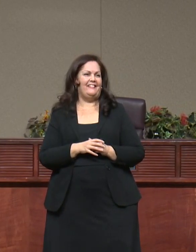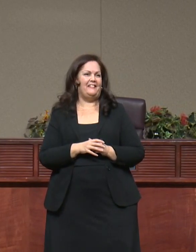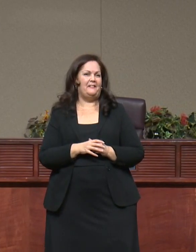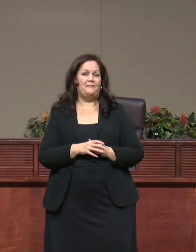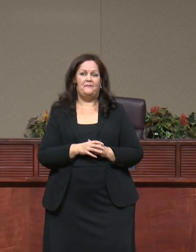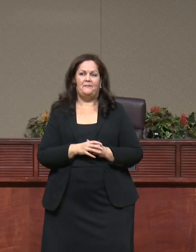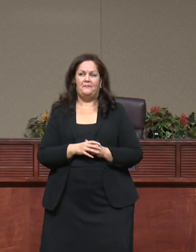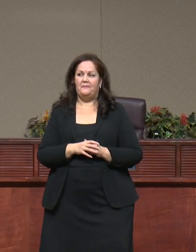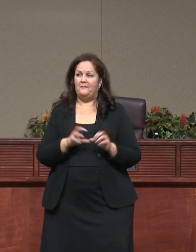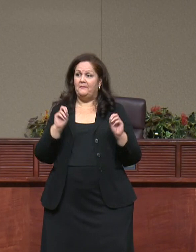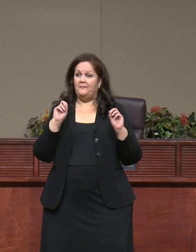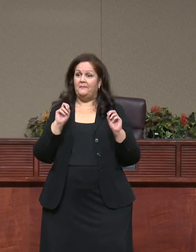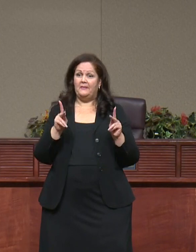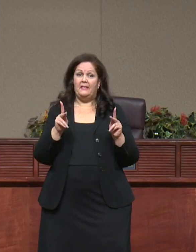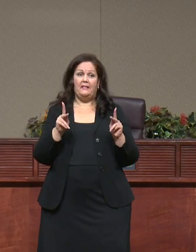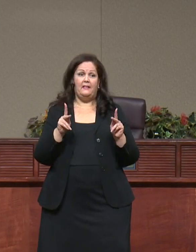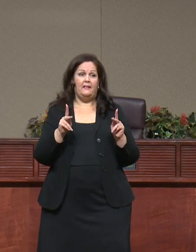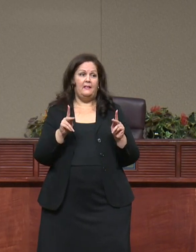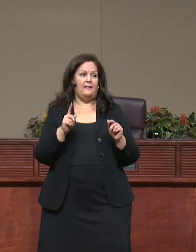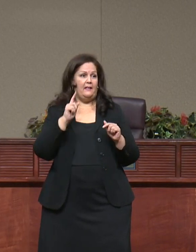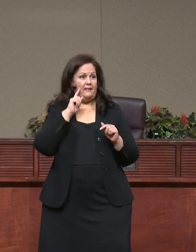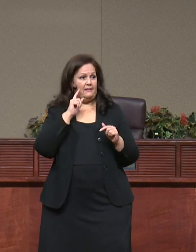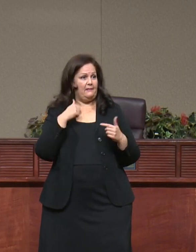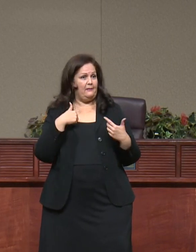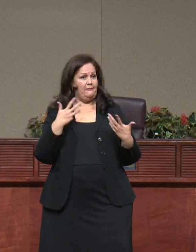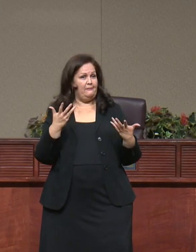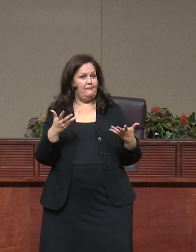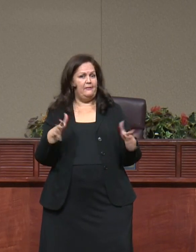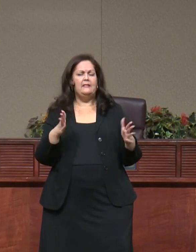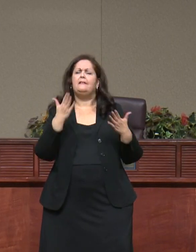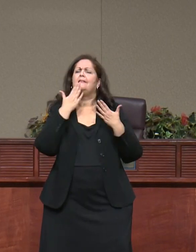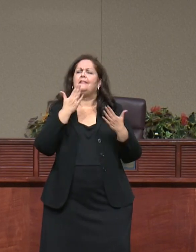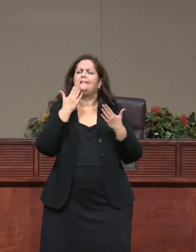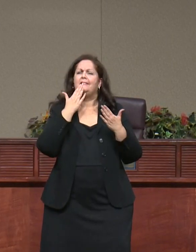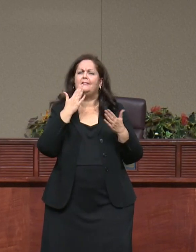Okay, I guess you all are off the hook then today. Thank you